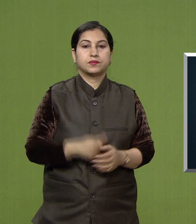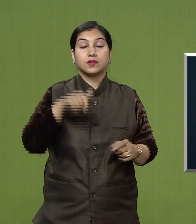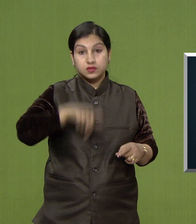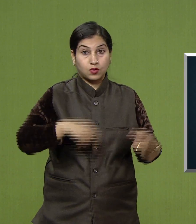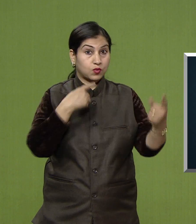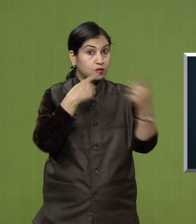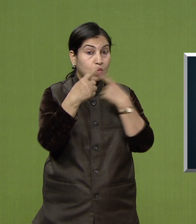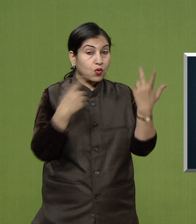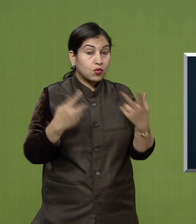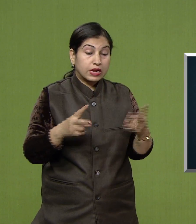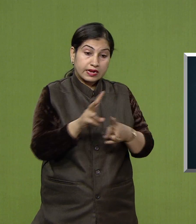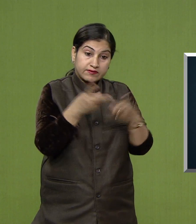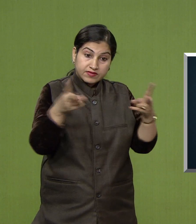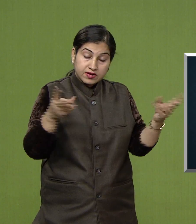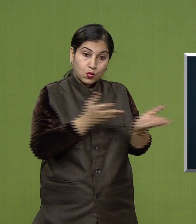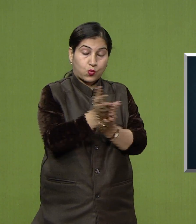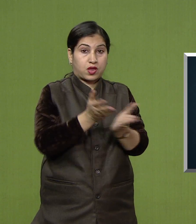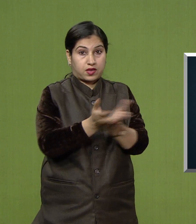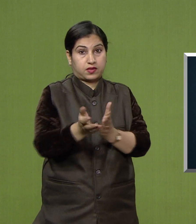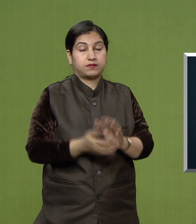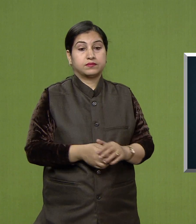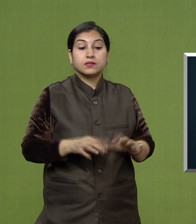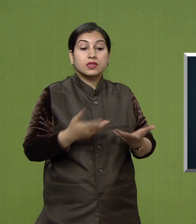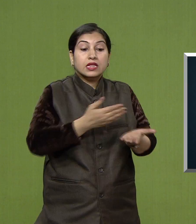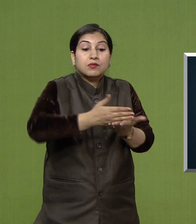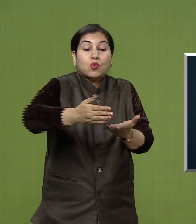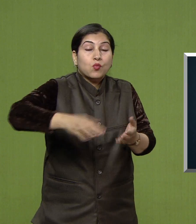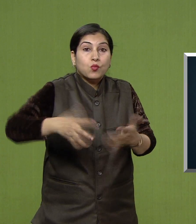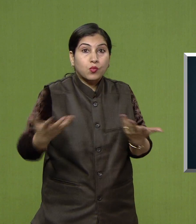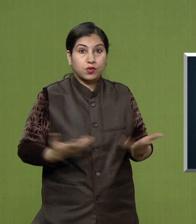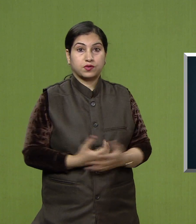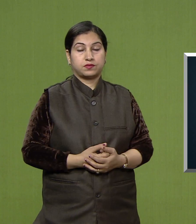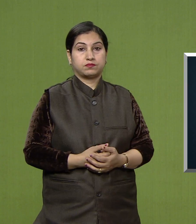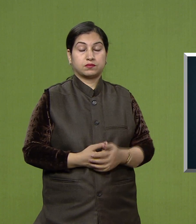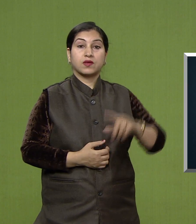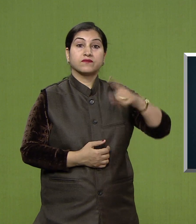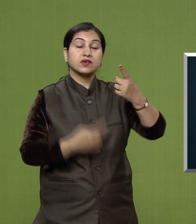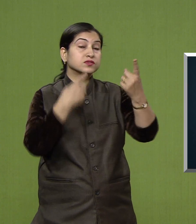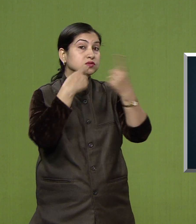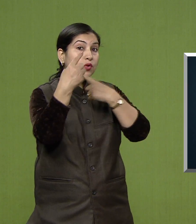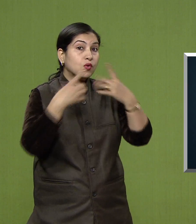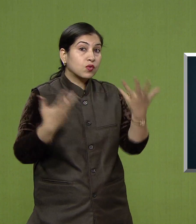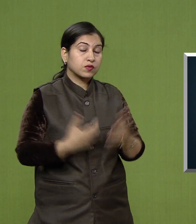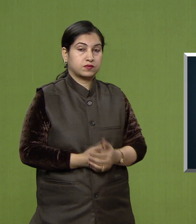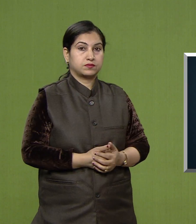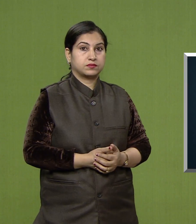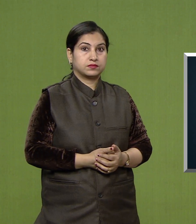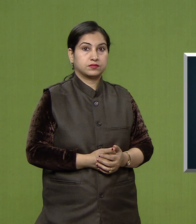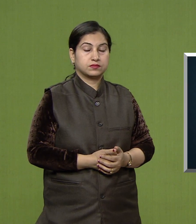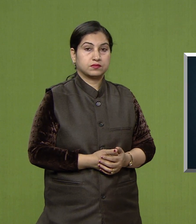Now we will talk about different methods of stain removal. First we will discuss about removing